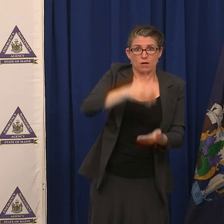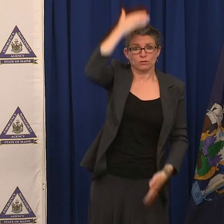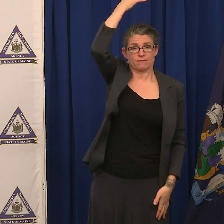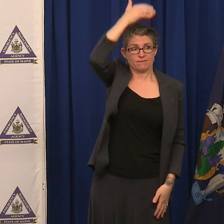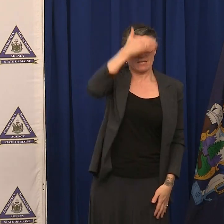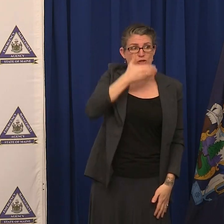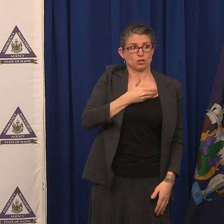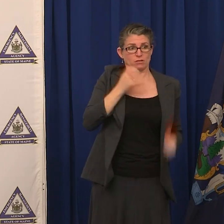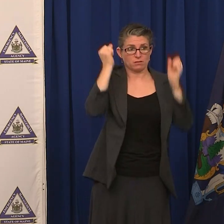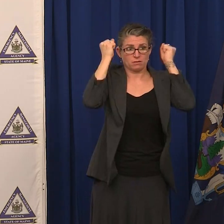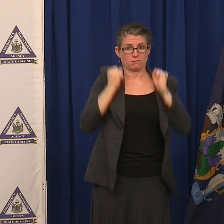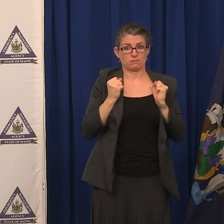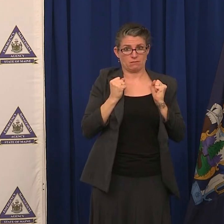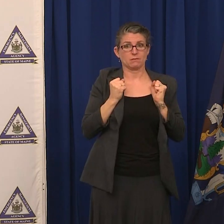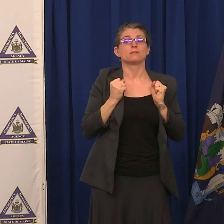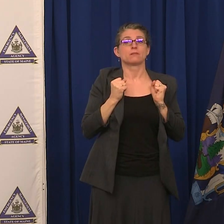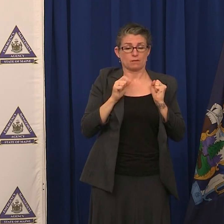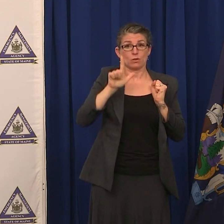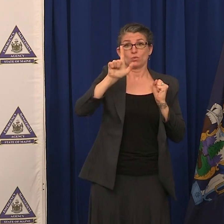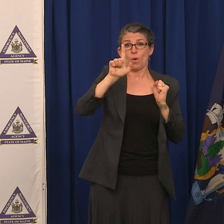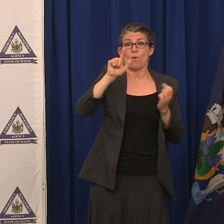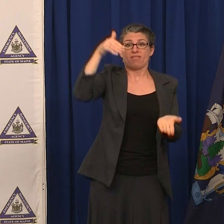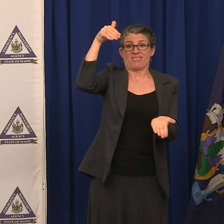25,000 surgical gowns,